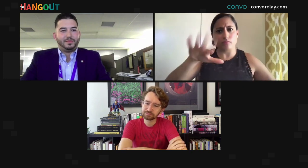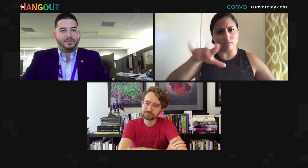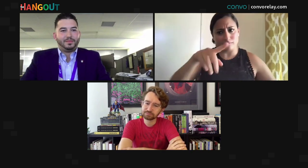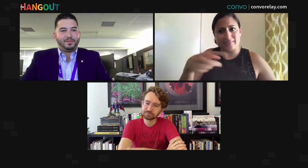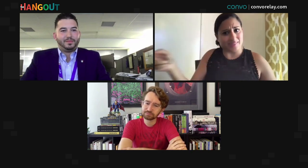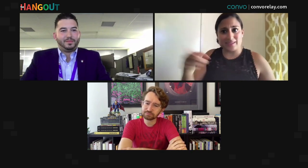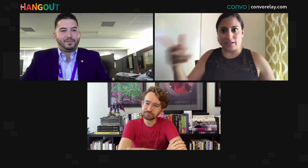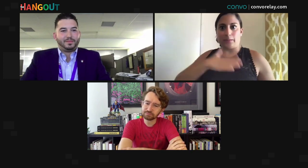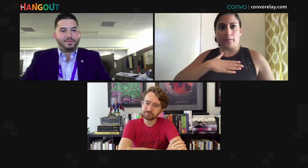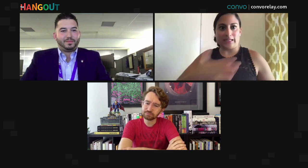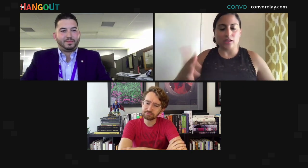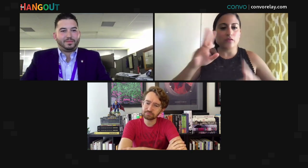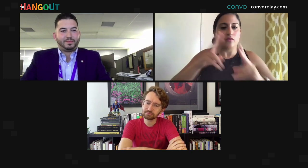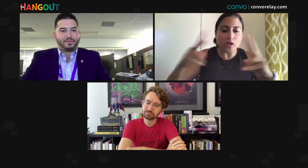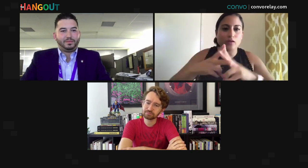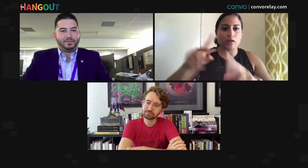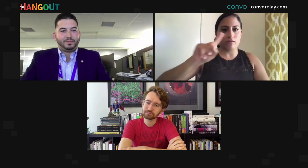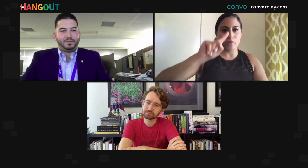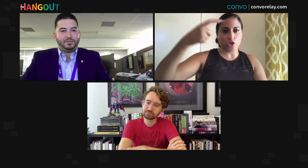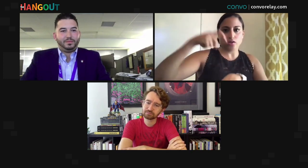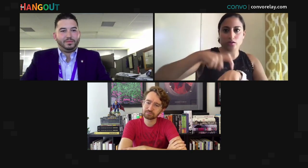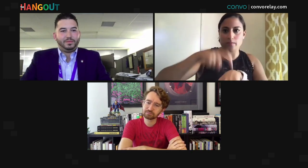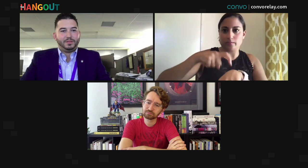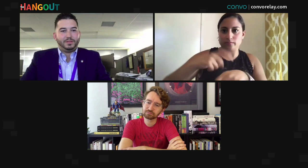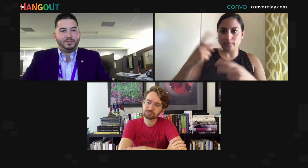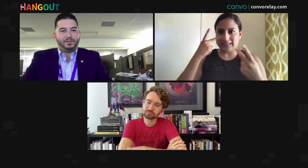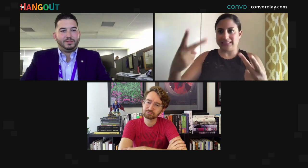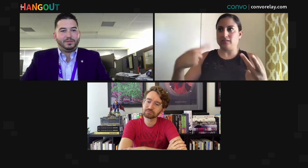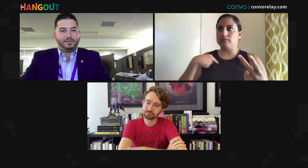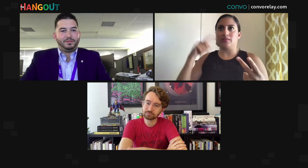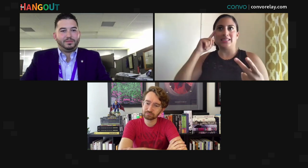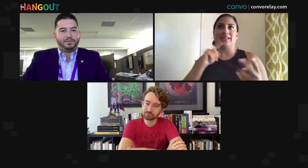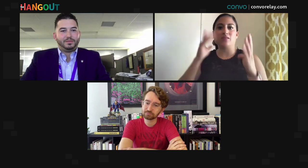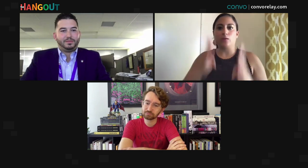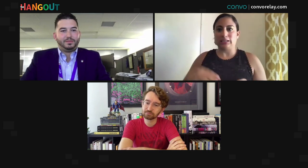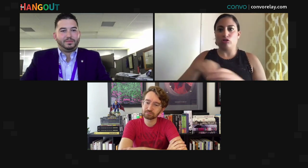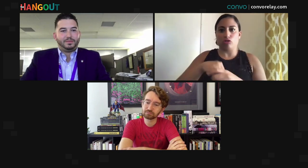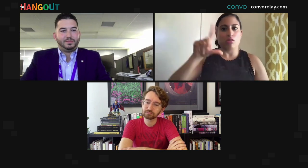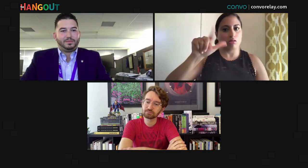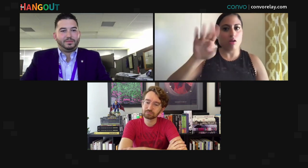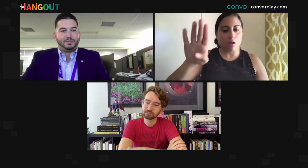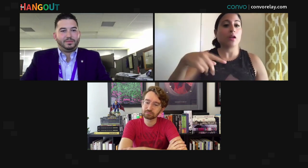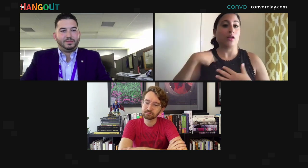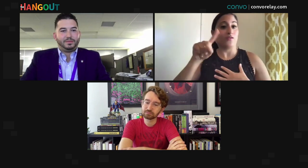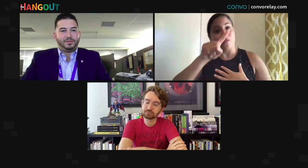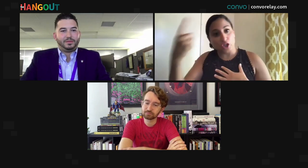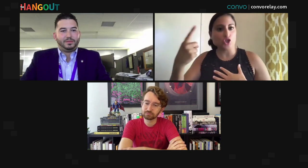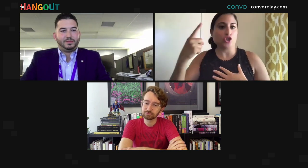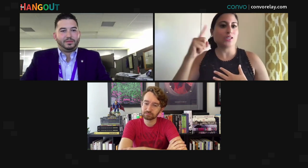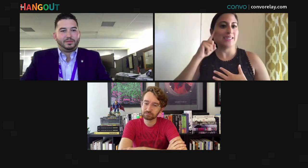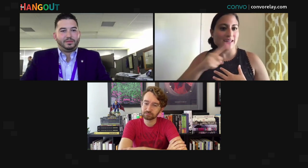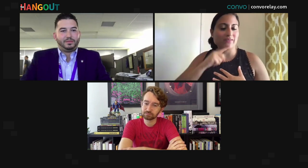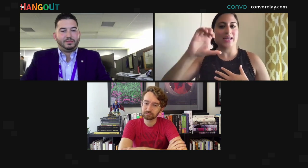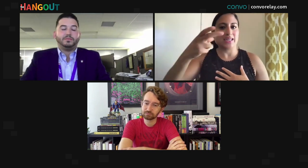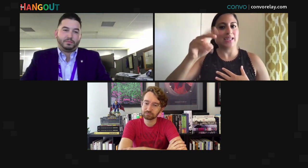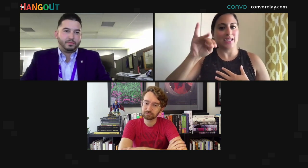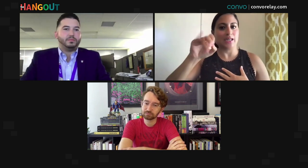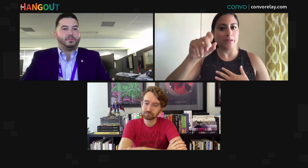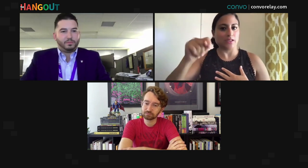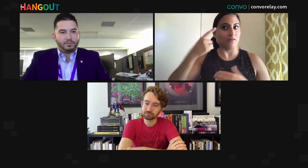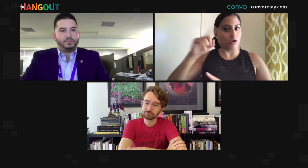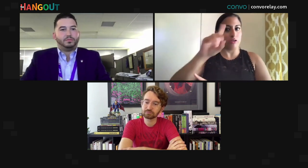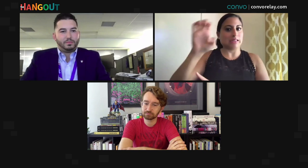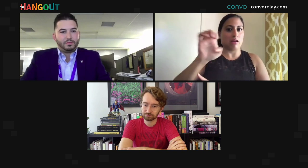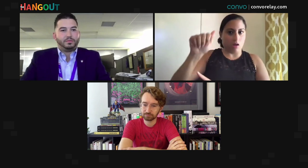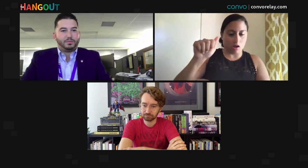media and various technologies. So admittedly, they did say this is kind of the first time that they've seen a deaf person